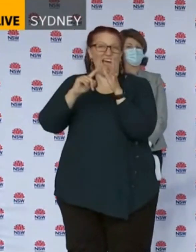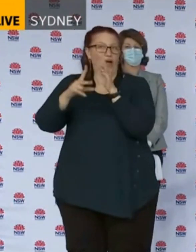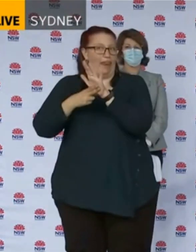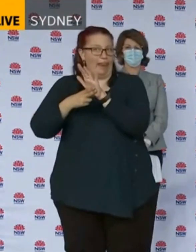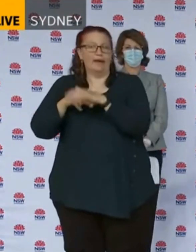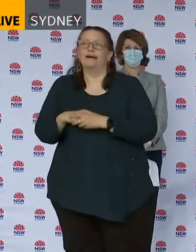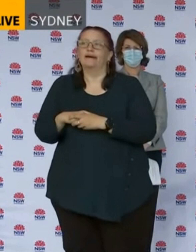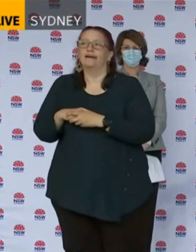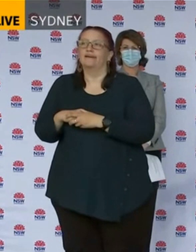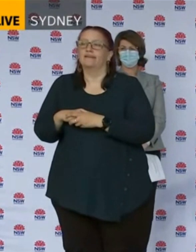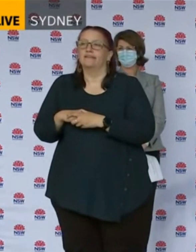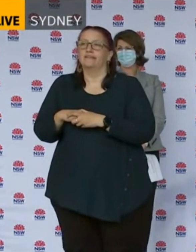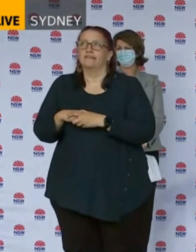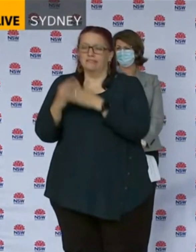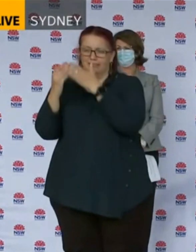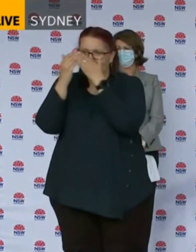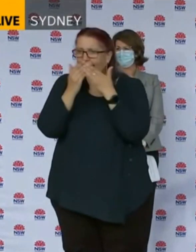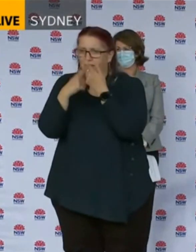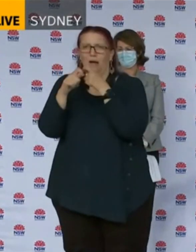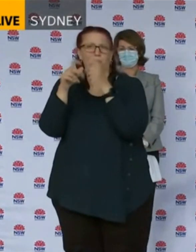student nurse that I talked about yesterday,